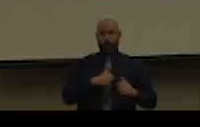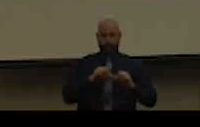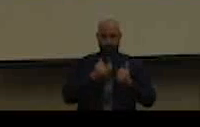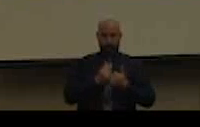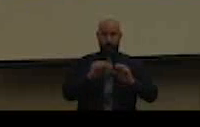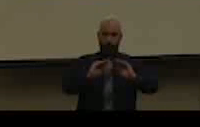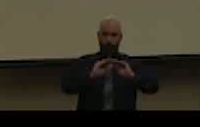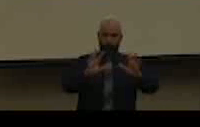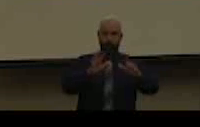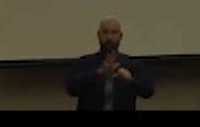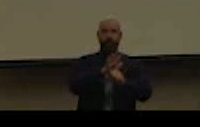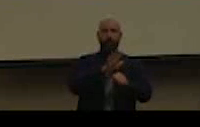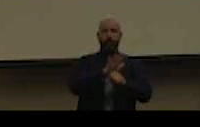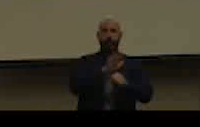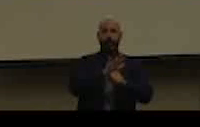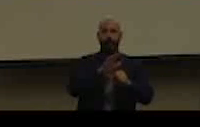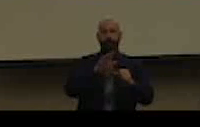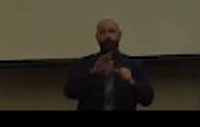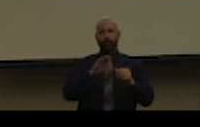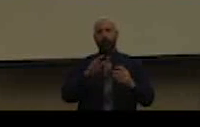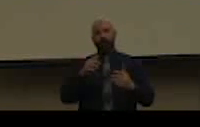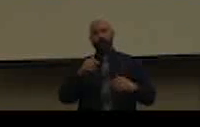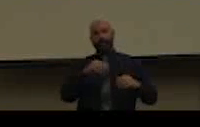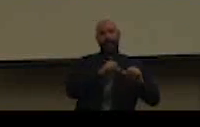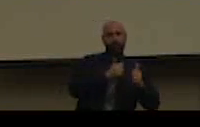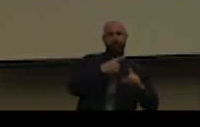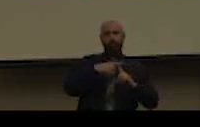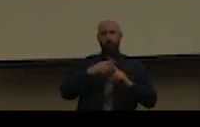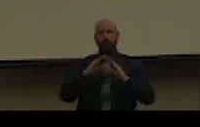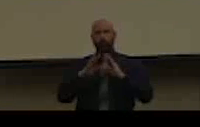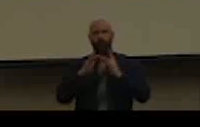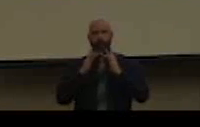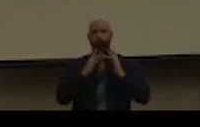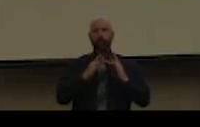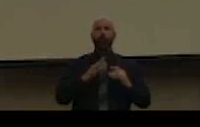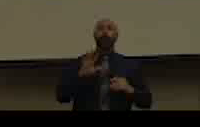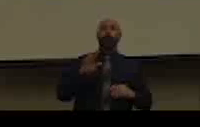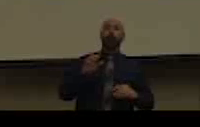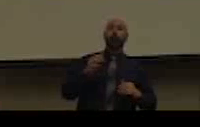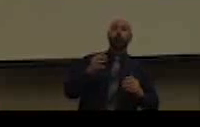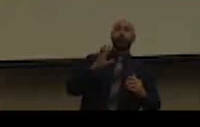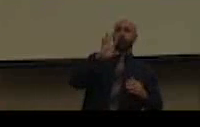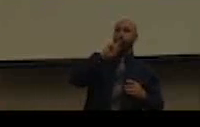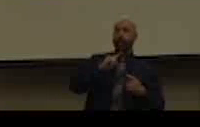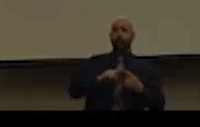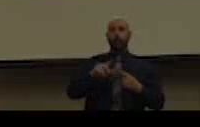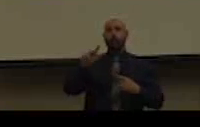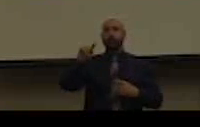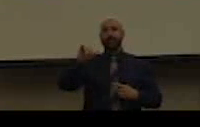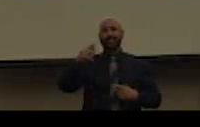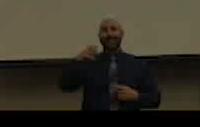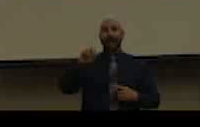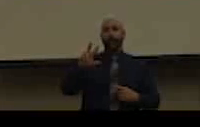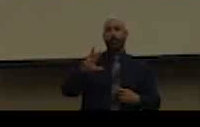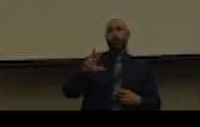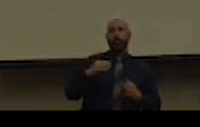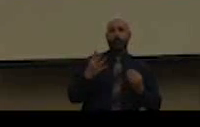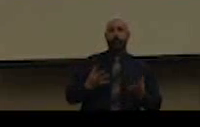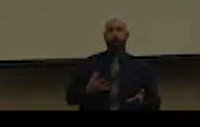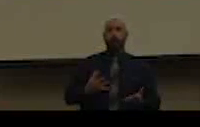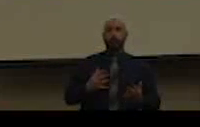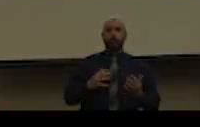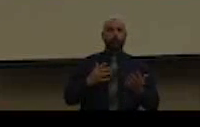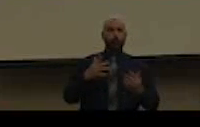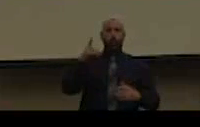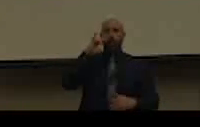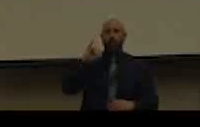here's what it means to come play in the sandbox as a type three provider. Here's how you do that. Here are the pros and, you know, here are the pros and the additional